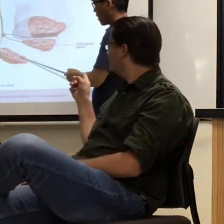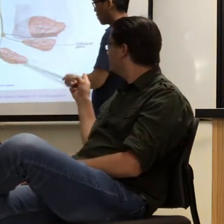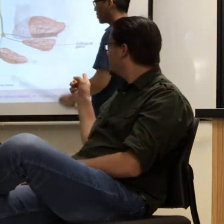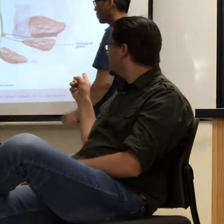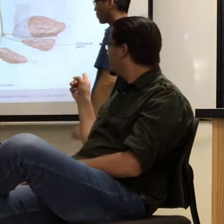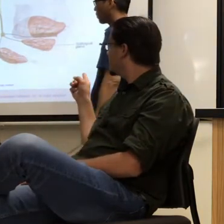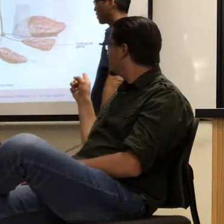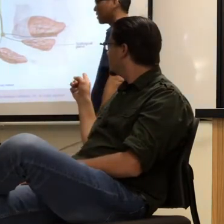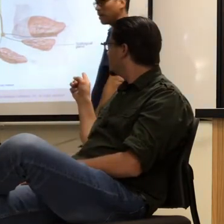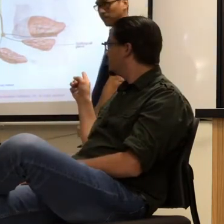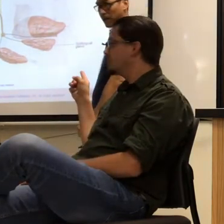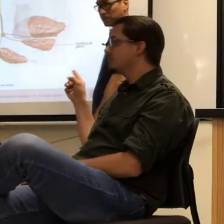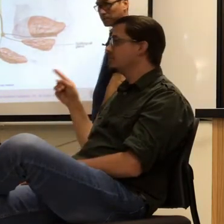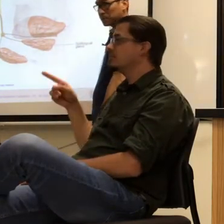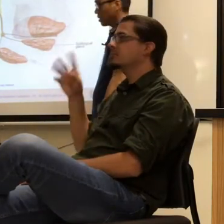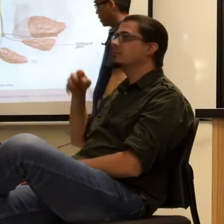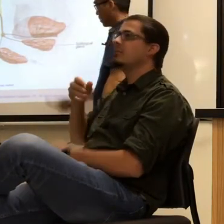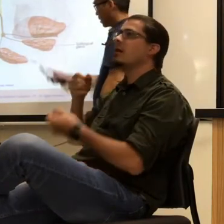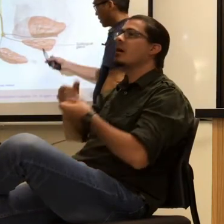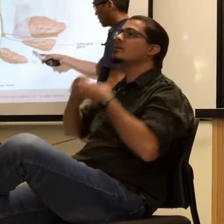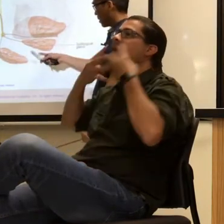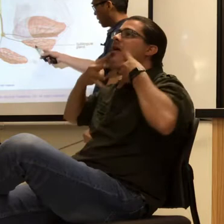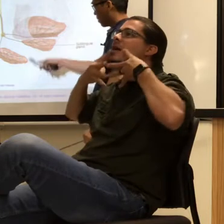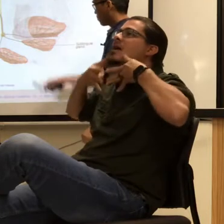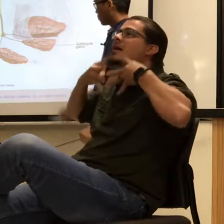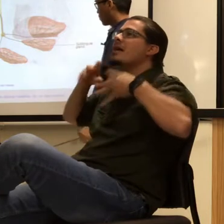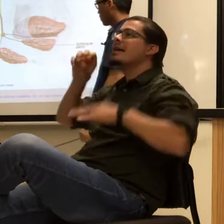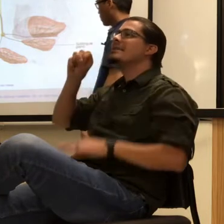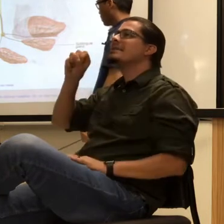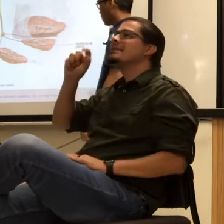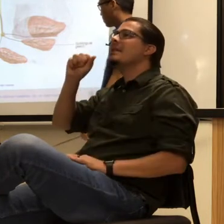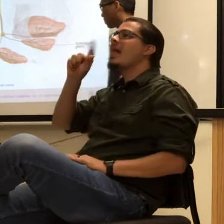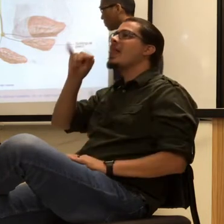We say that this nerve salivates because it